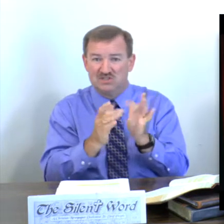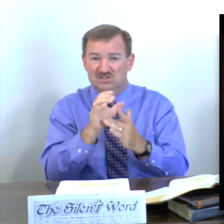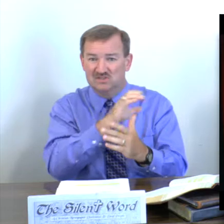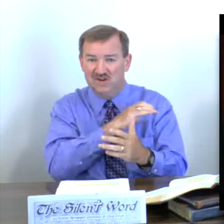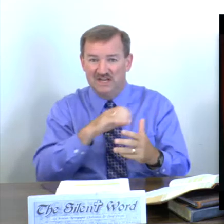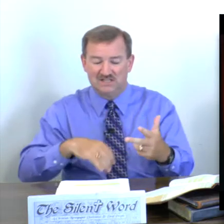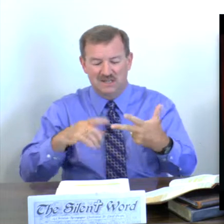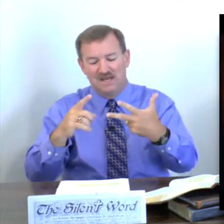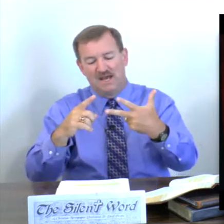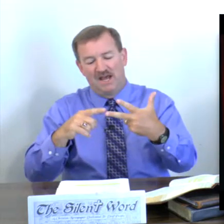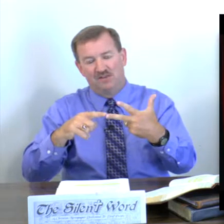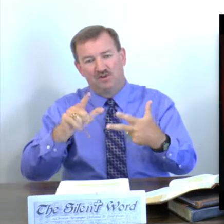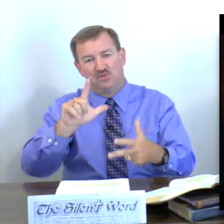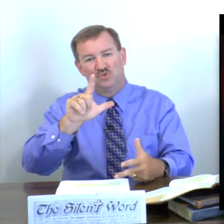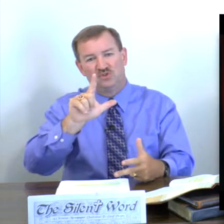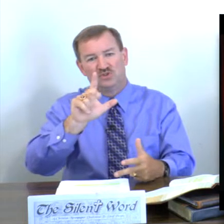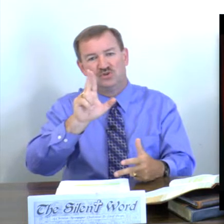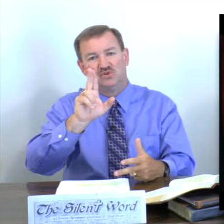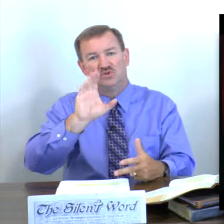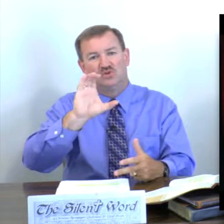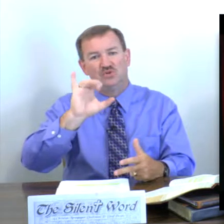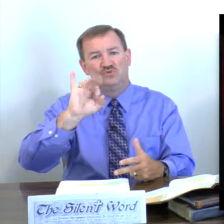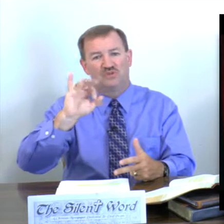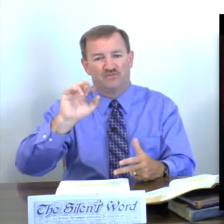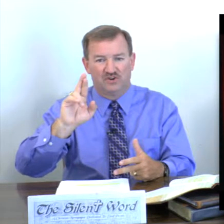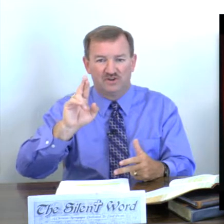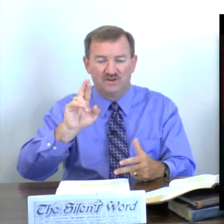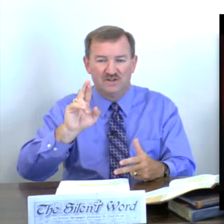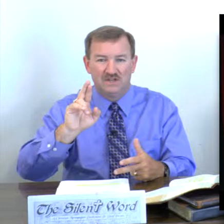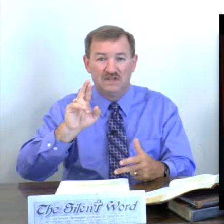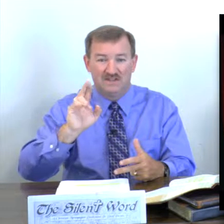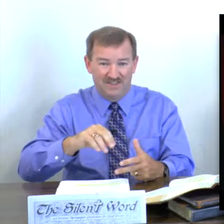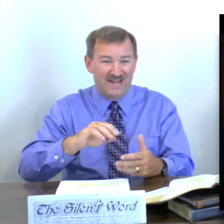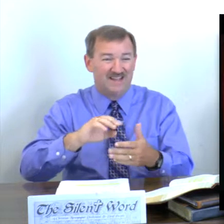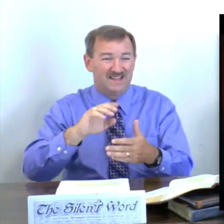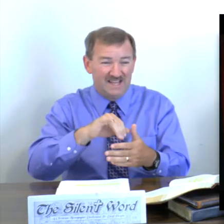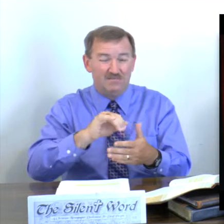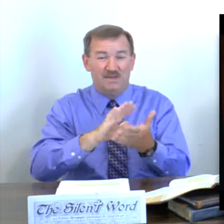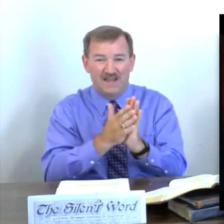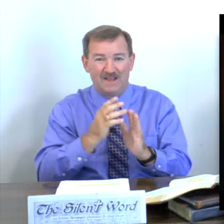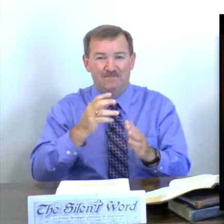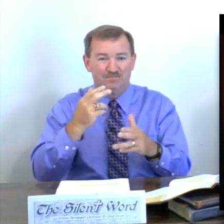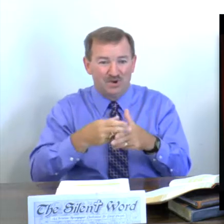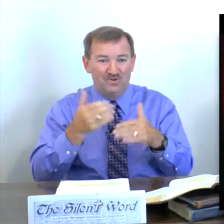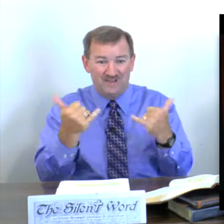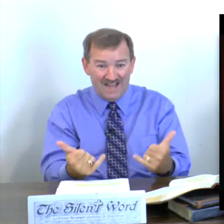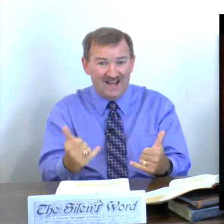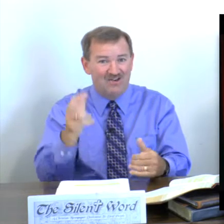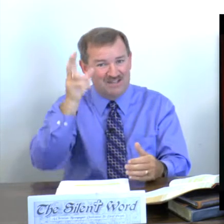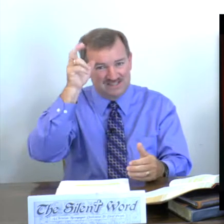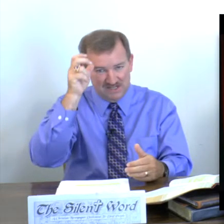Jesus Christ. And third was Lucifer. That he became known now as the